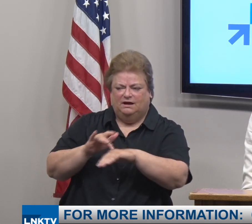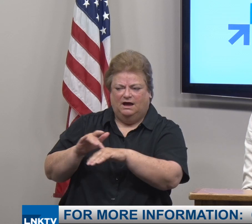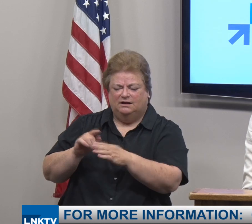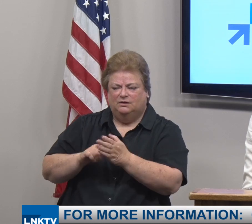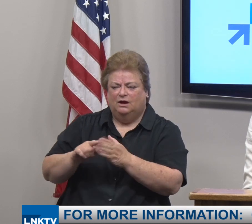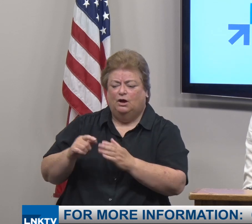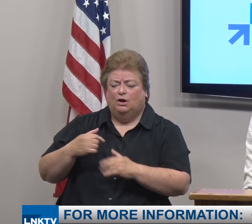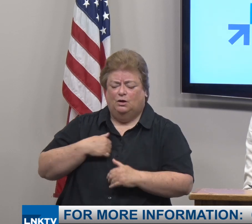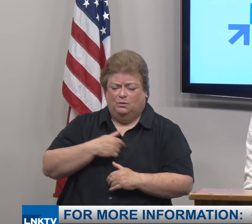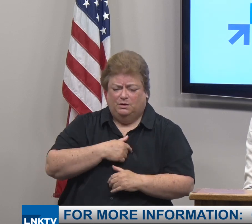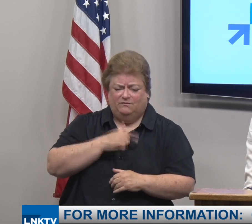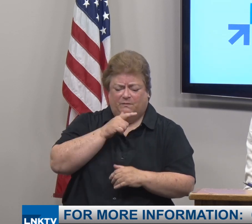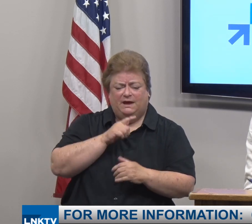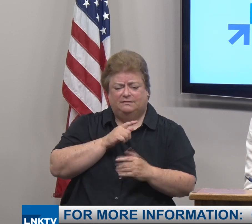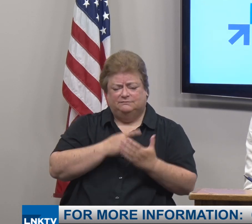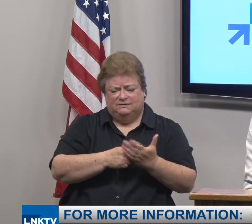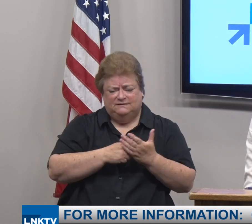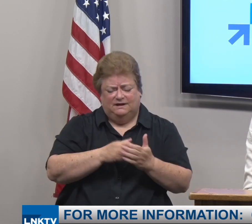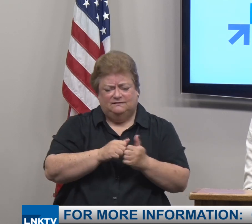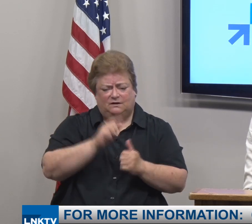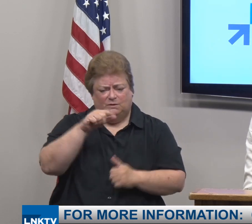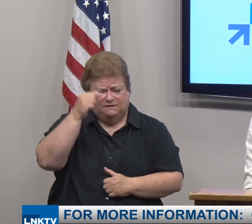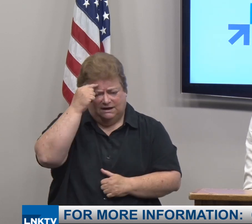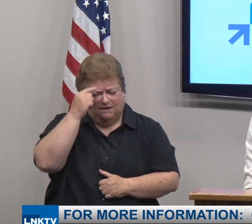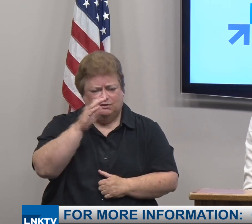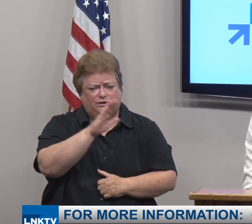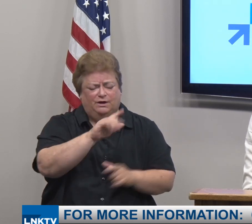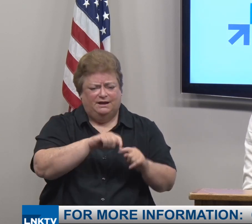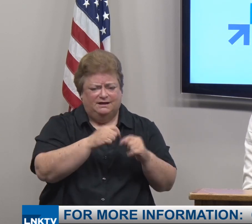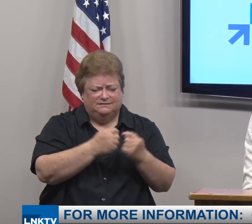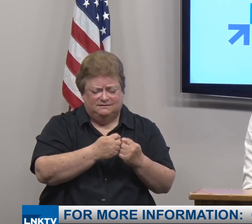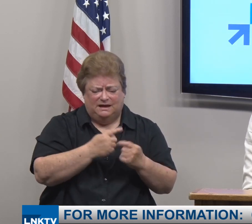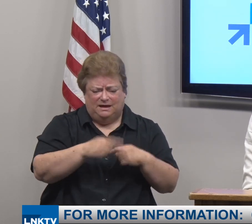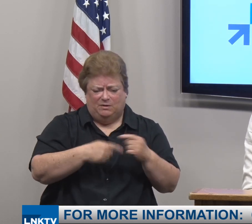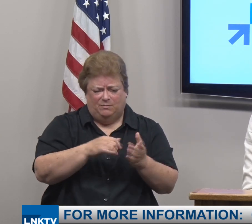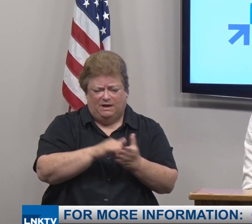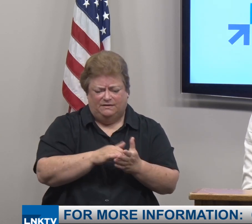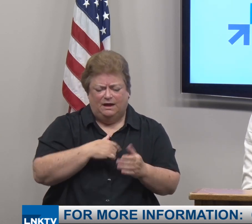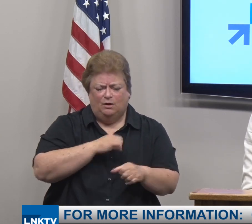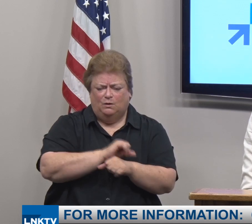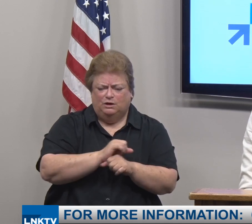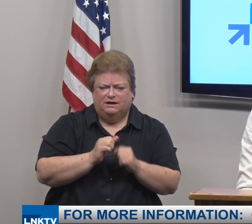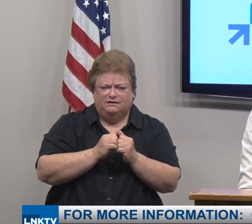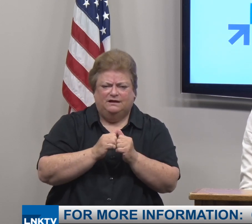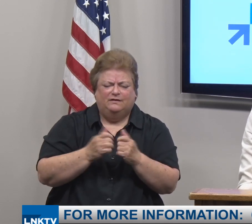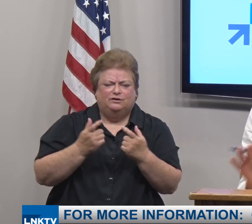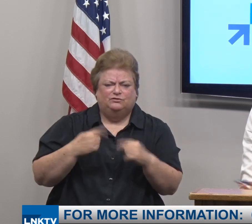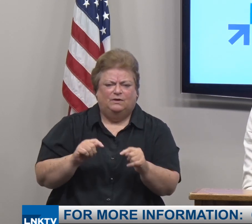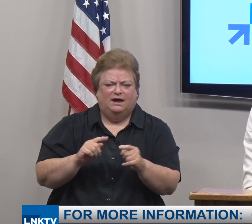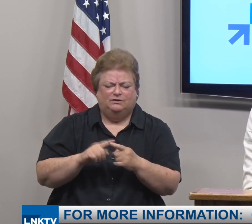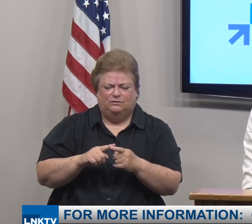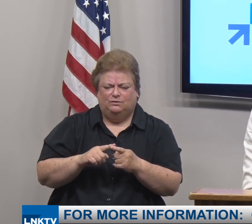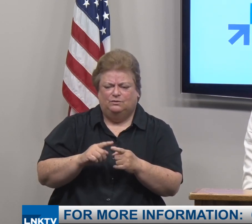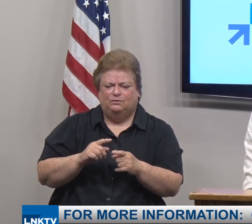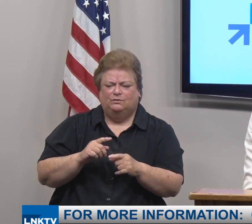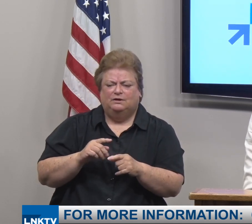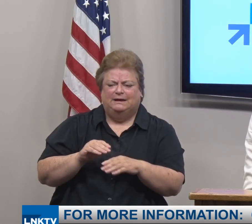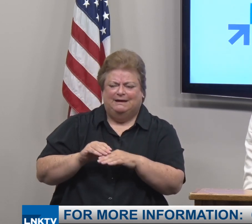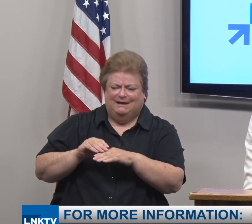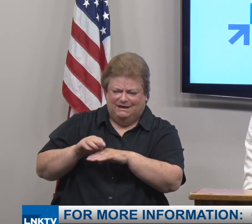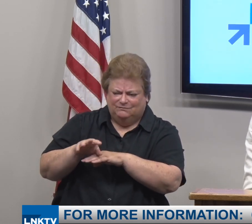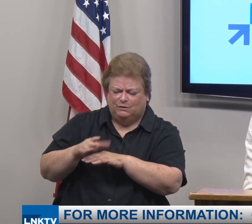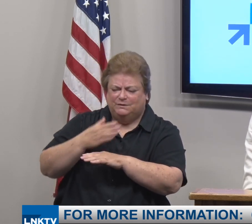with the governor and his team over the last few weeks about this, and we're working together to try to, influence